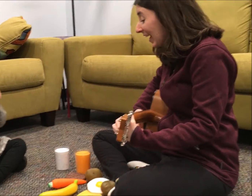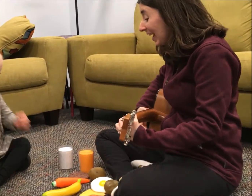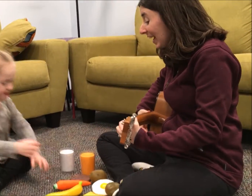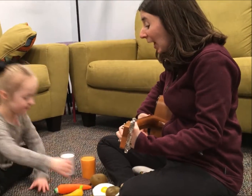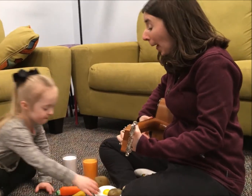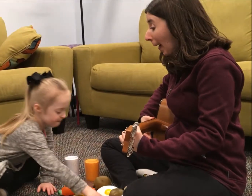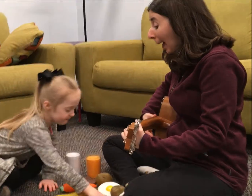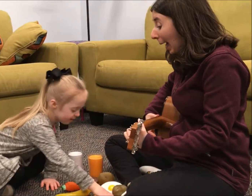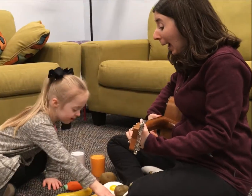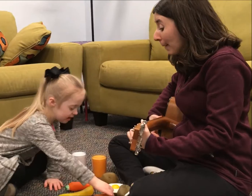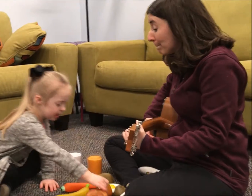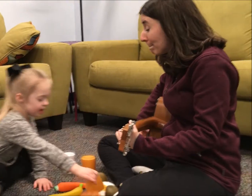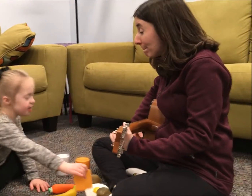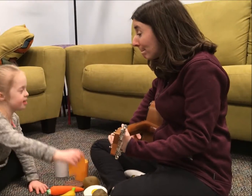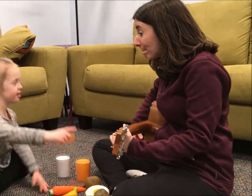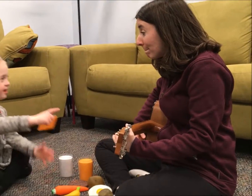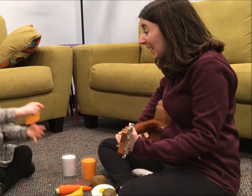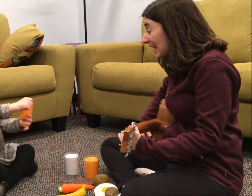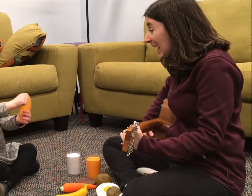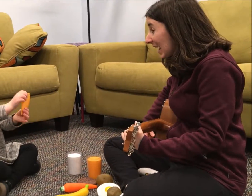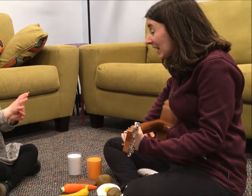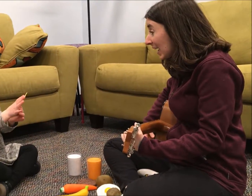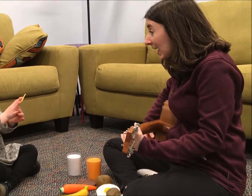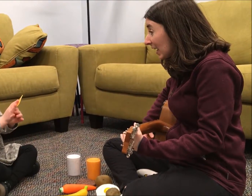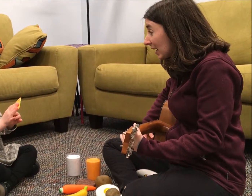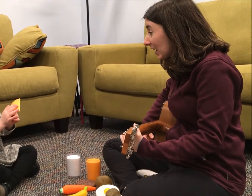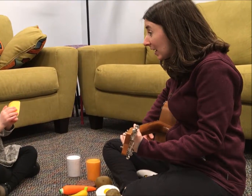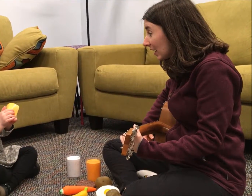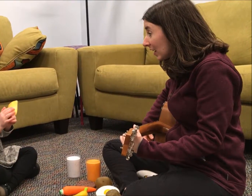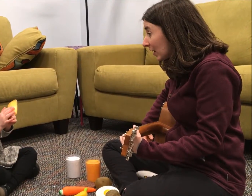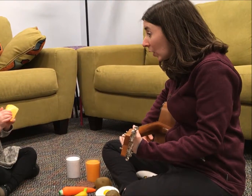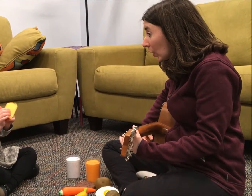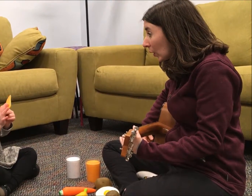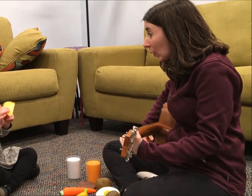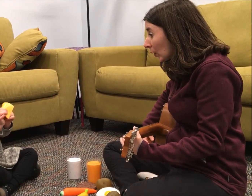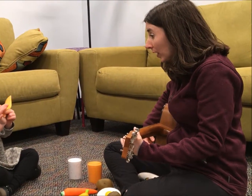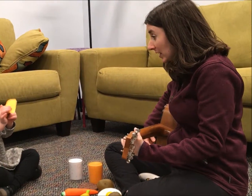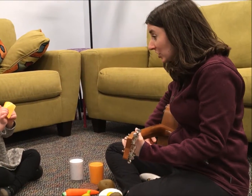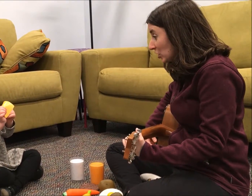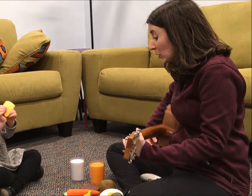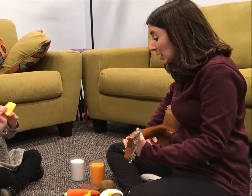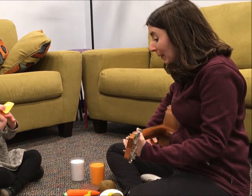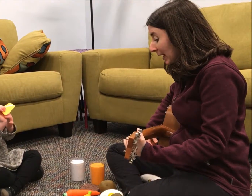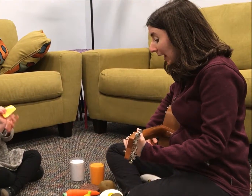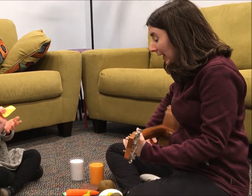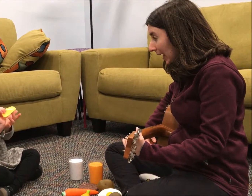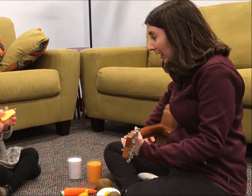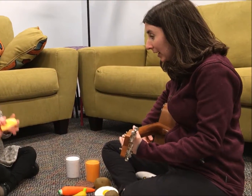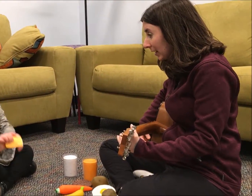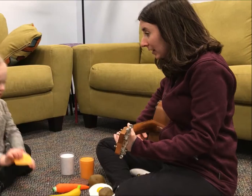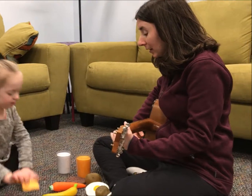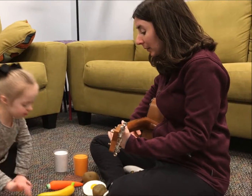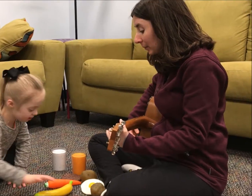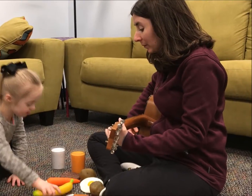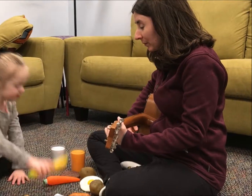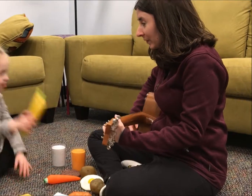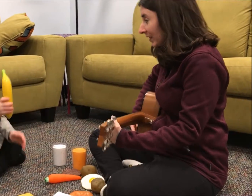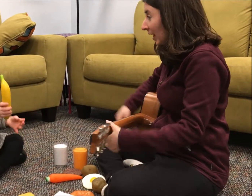a Cheese. banana. I do. That is cheese. Where's the banana? I